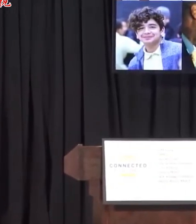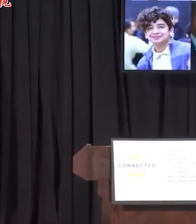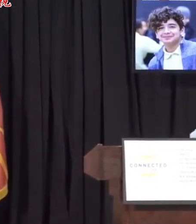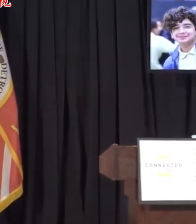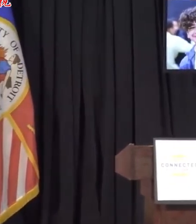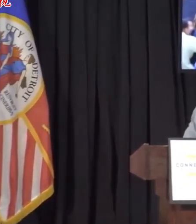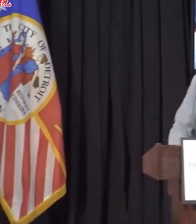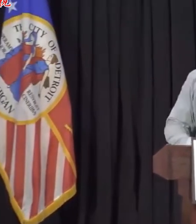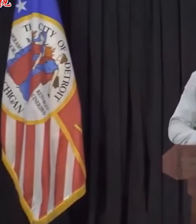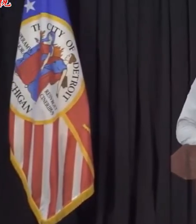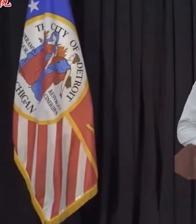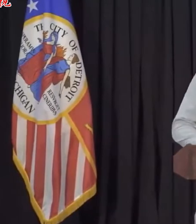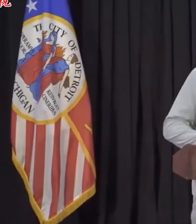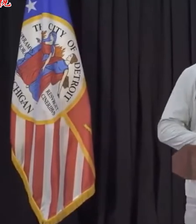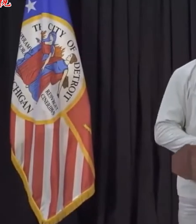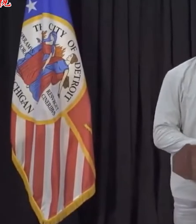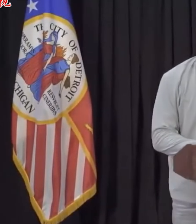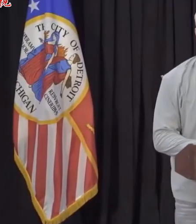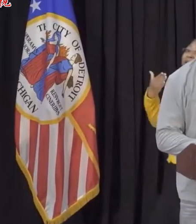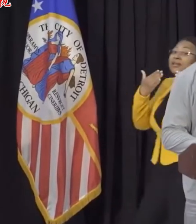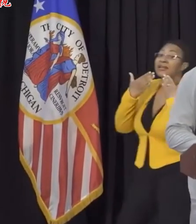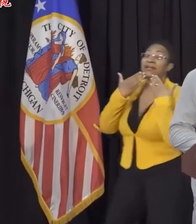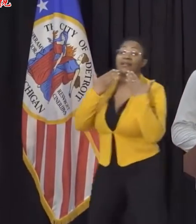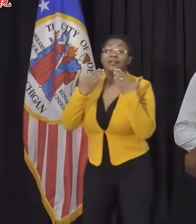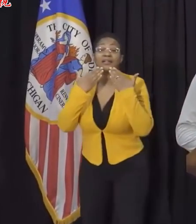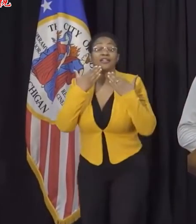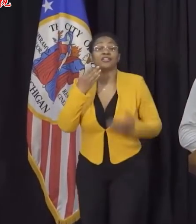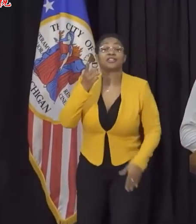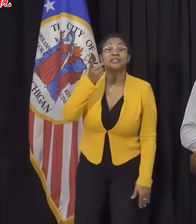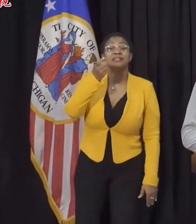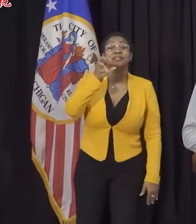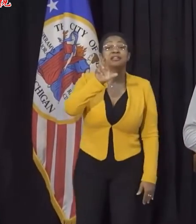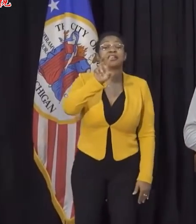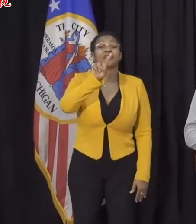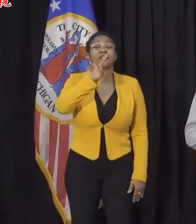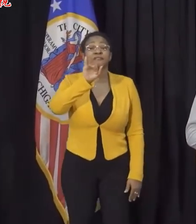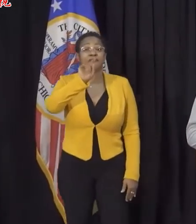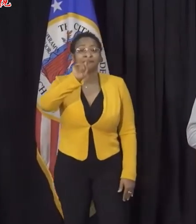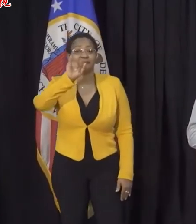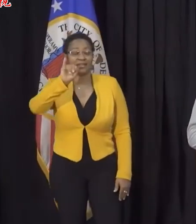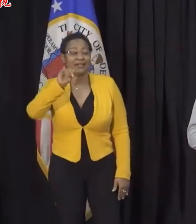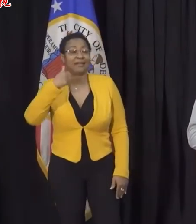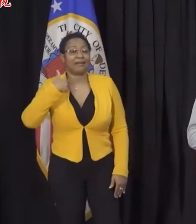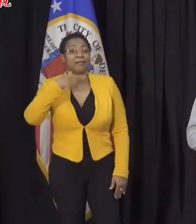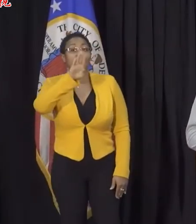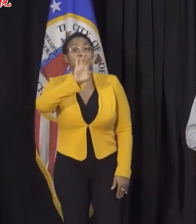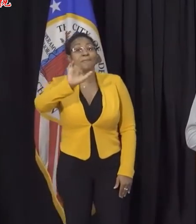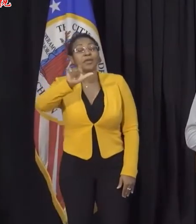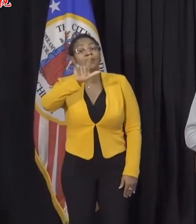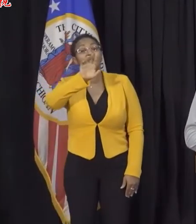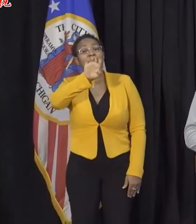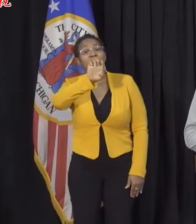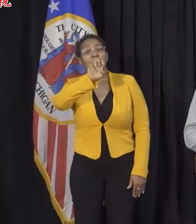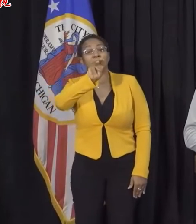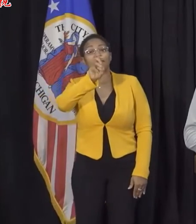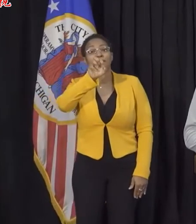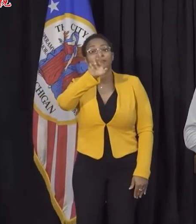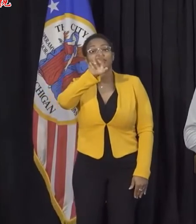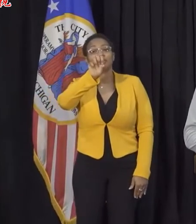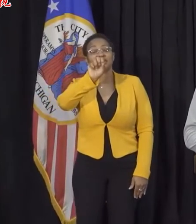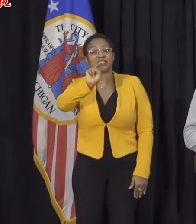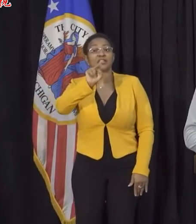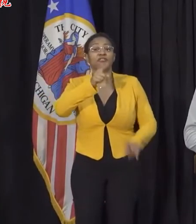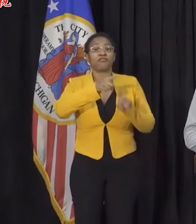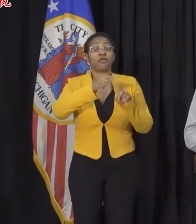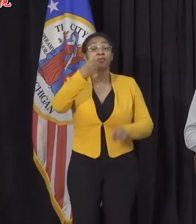Thank you, Dr. Vitti. Good morning, everyone. My name is Bill Emerson. I'm the Vice Chairman of Quicken Loans. And here